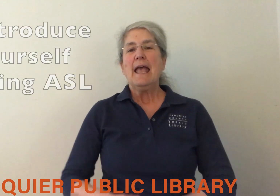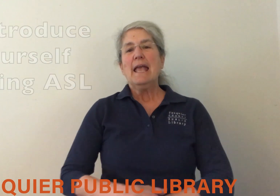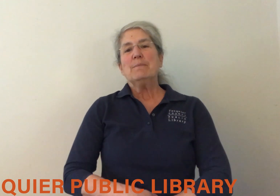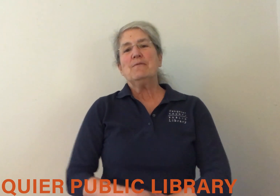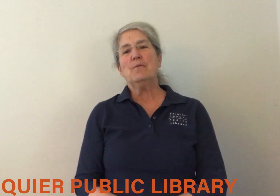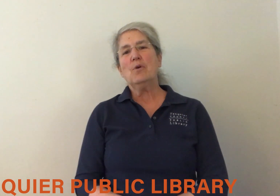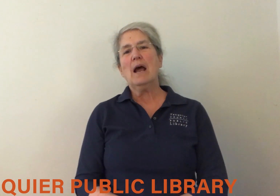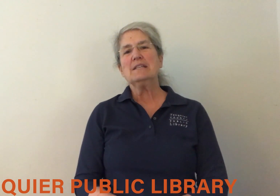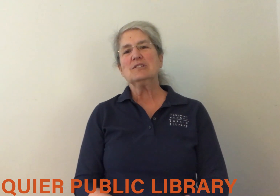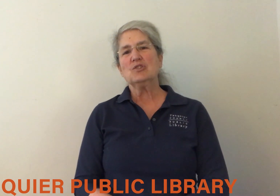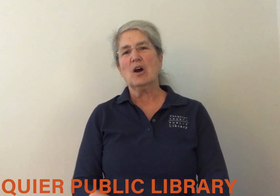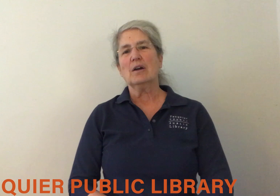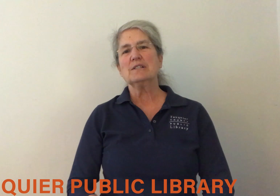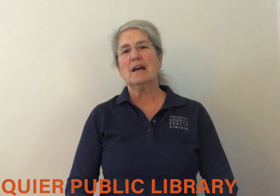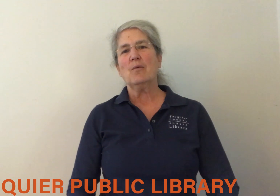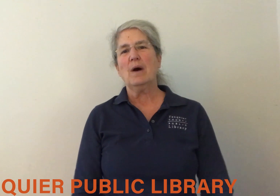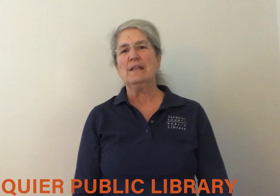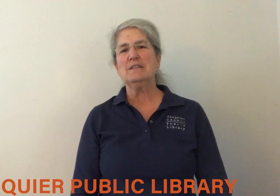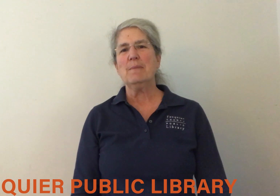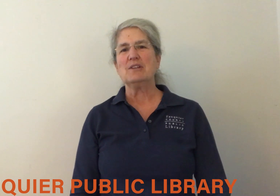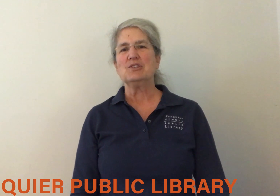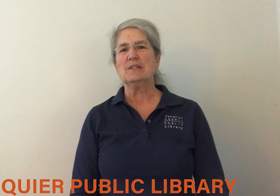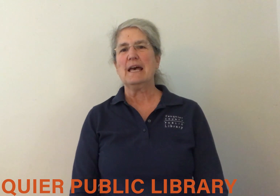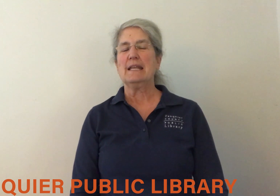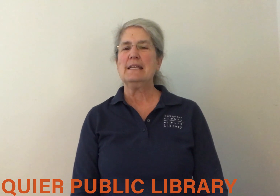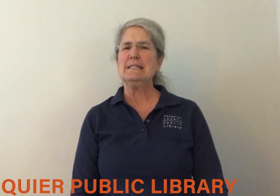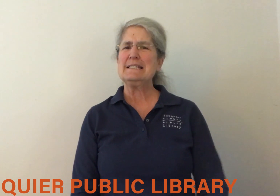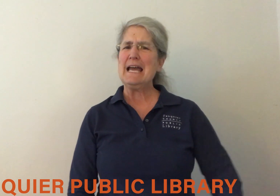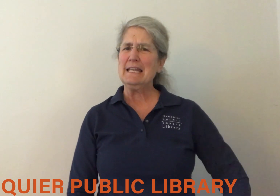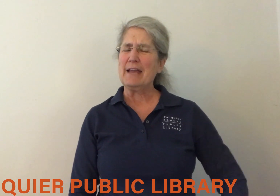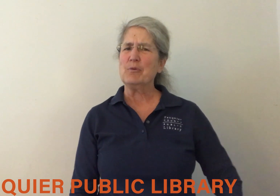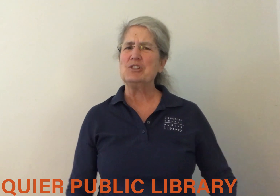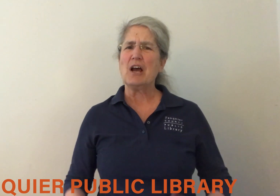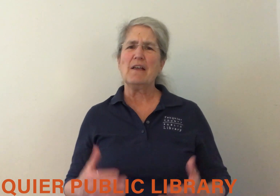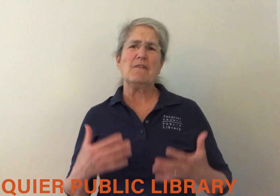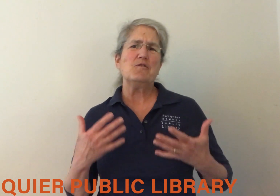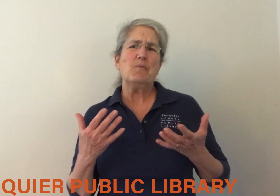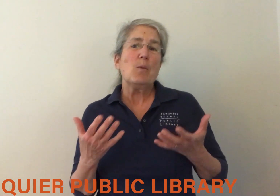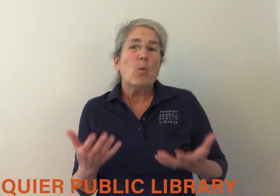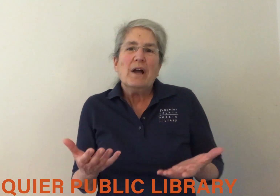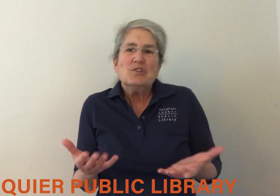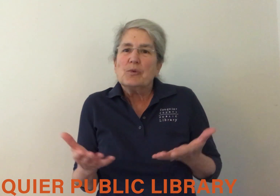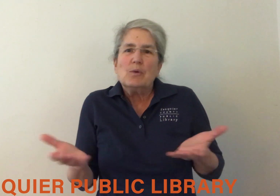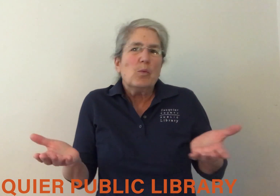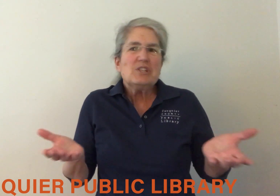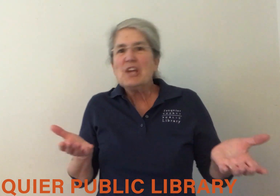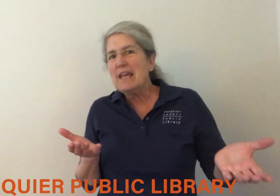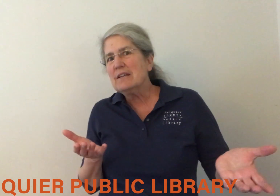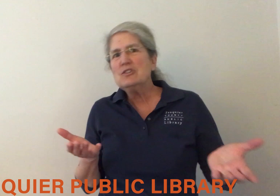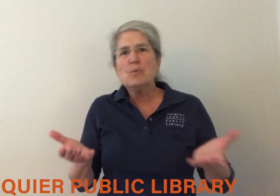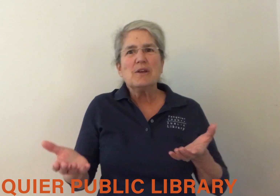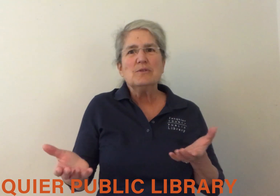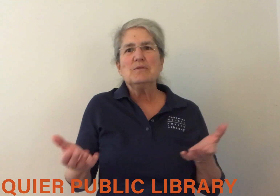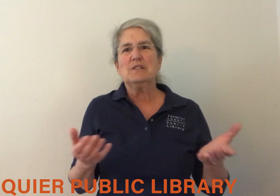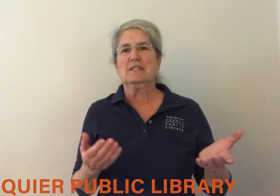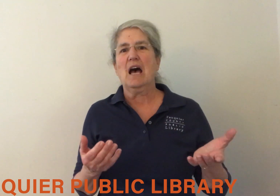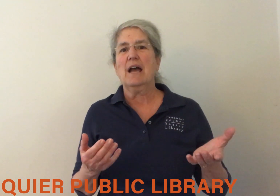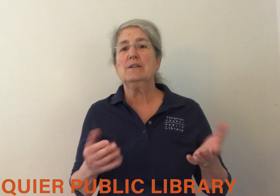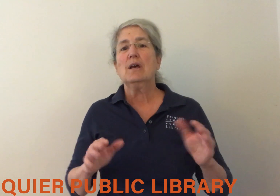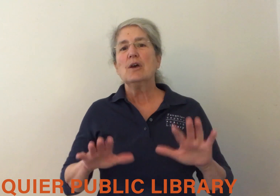And before I start, I wanted to mention that in sign language, if you've been wondering which hand do I use to sign, you